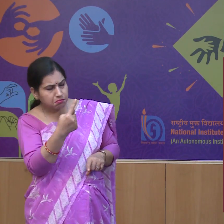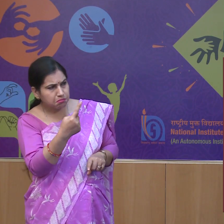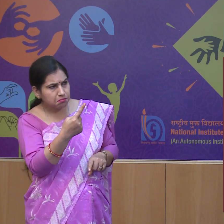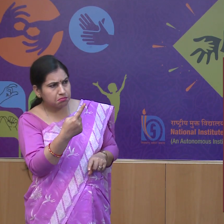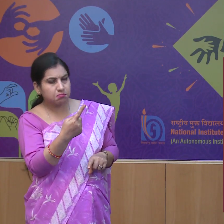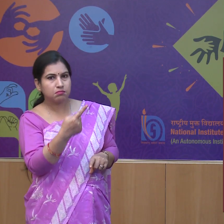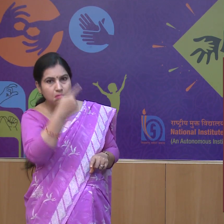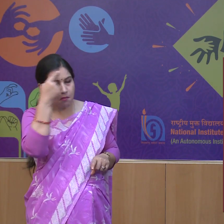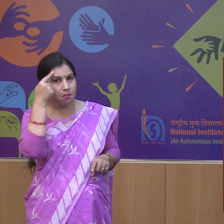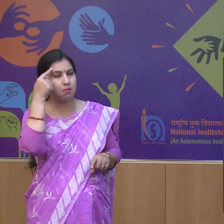the chance